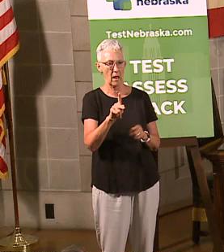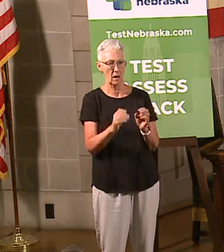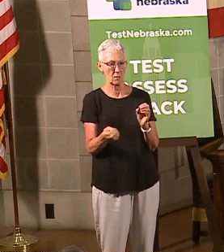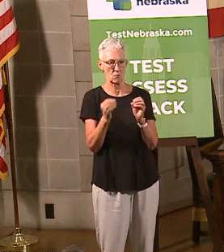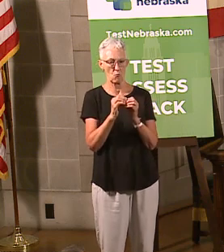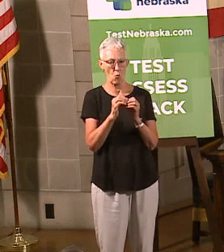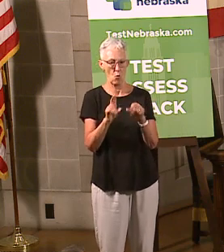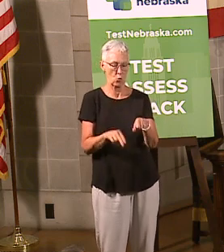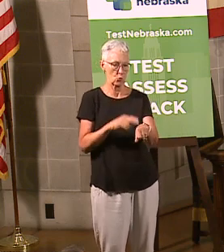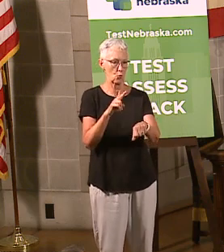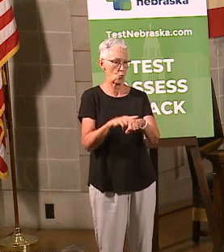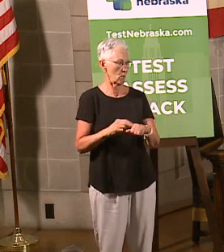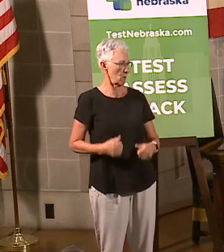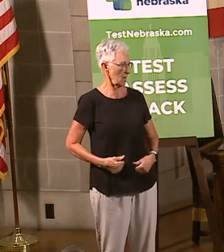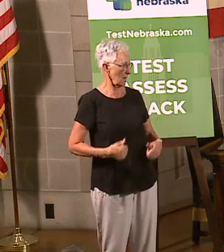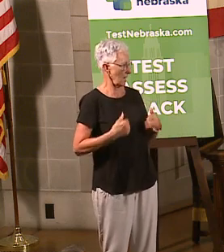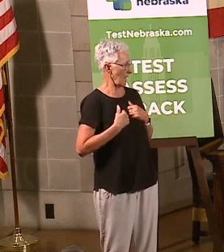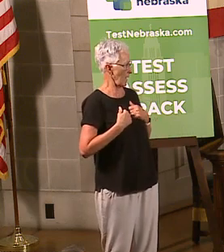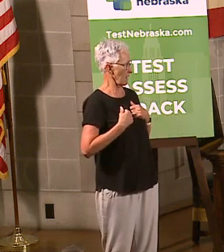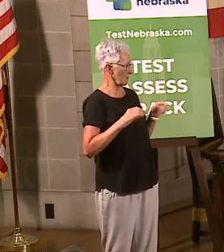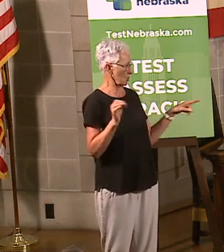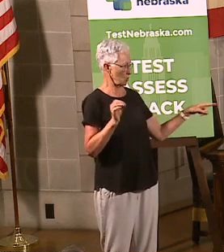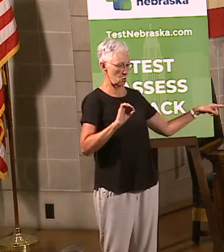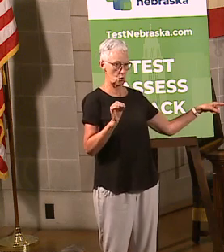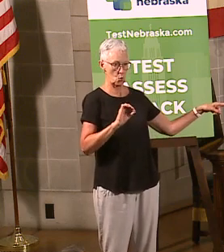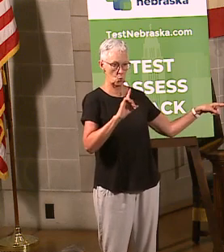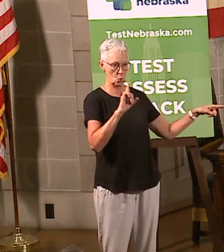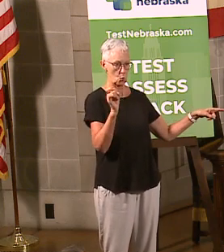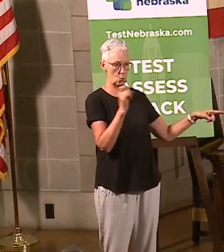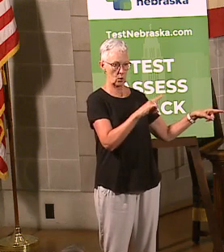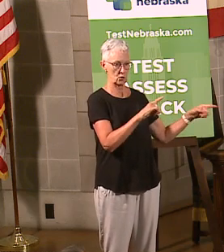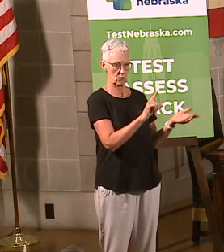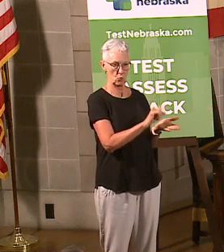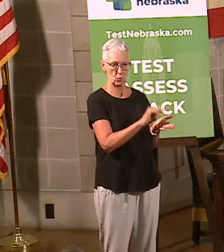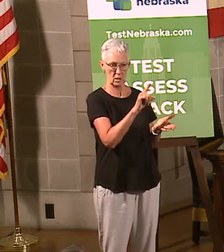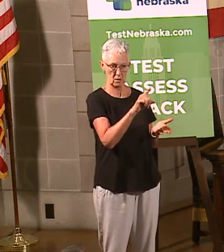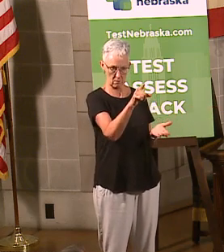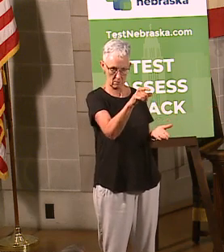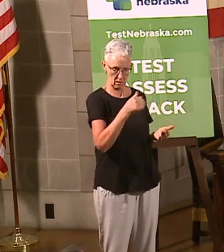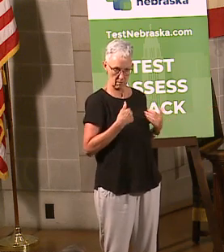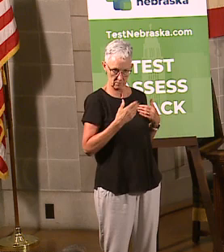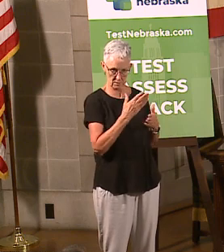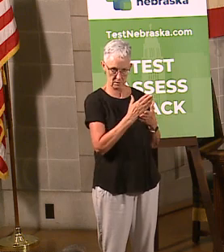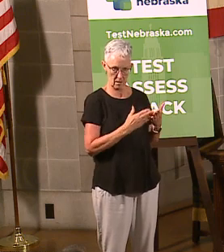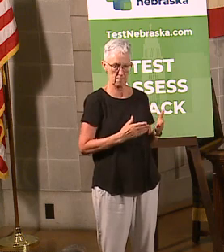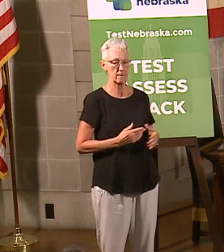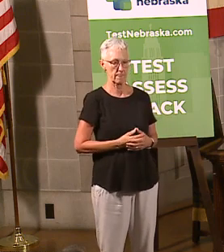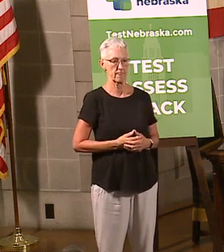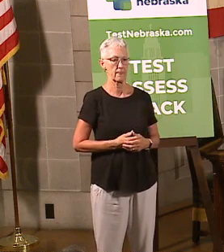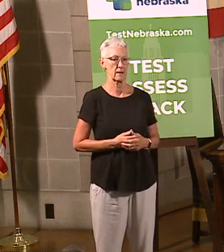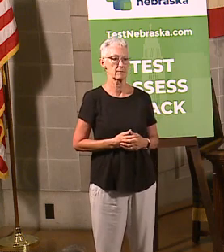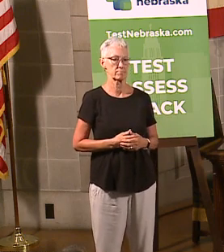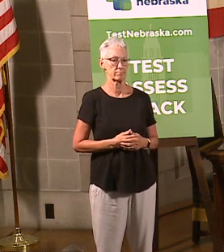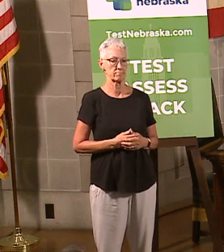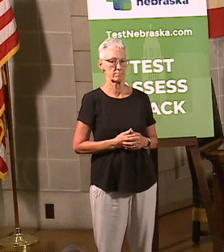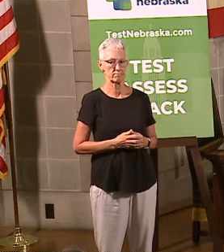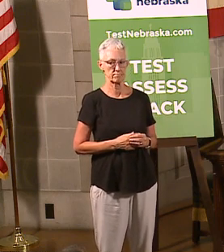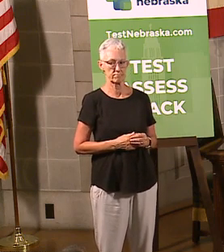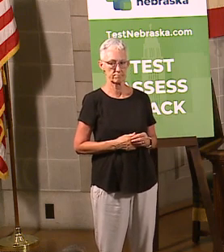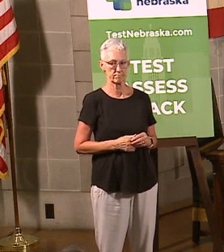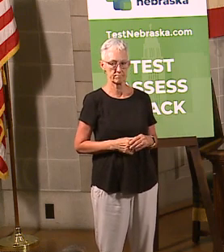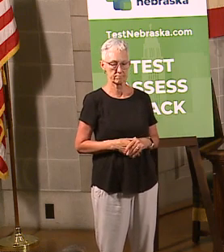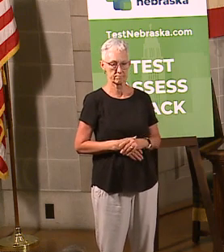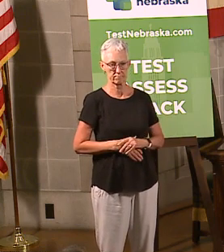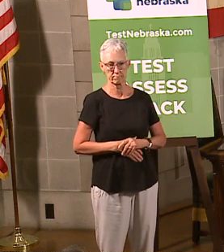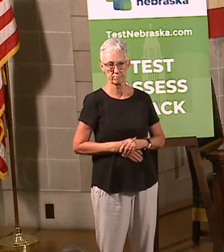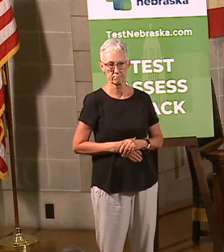So Taylor, we didn't have anything written down here for questions. Do you have questions that were texted in? Yeah, Kristen with KPTM wants to know if you